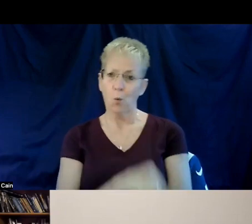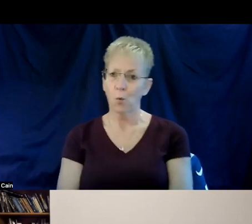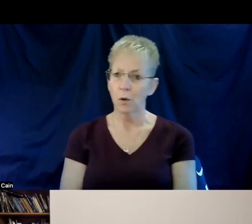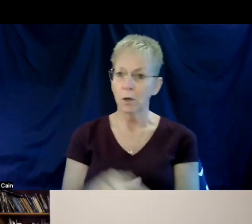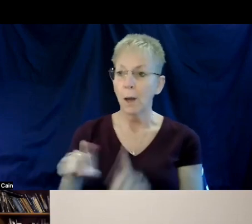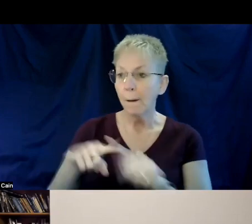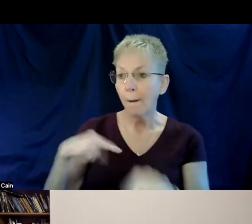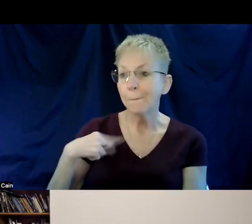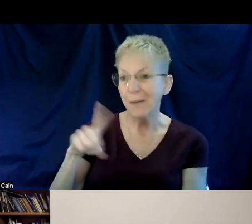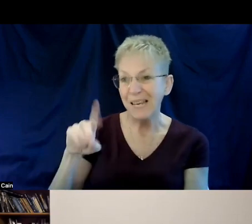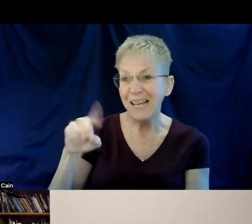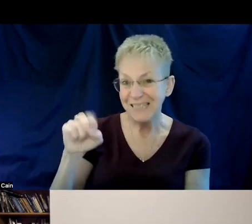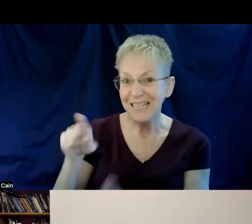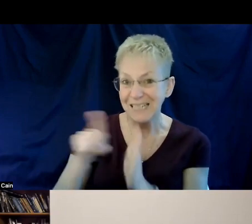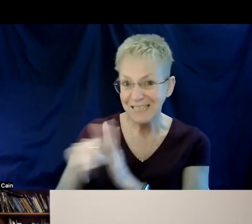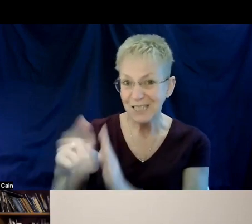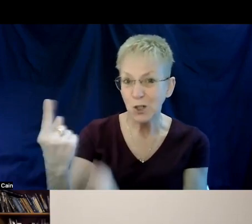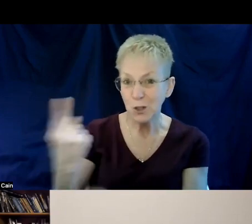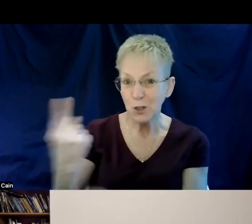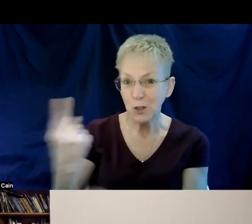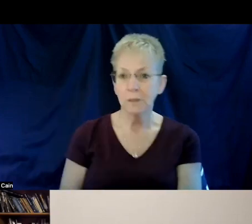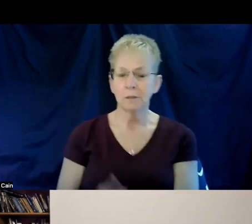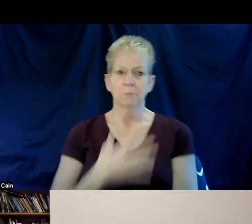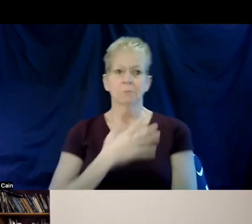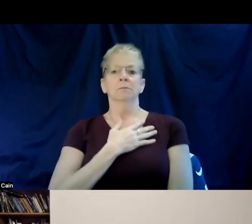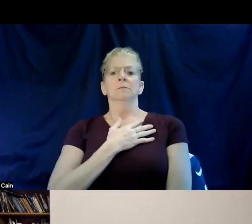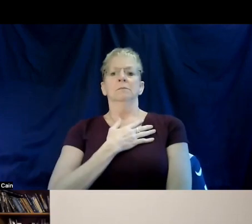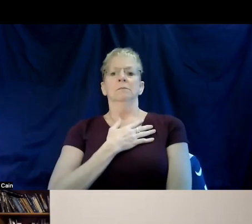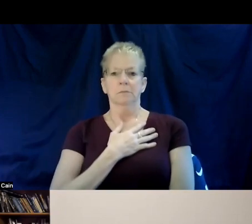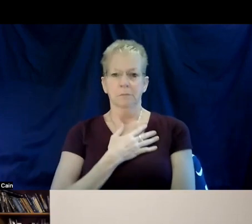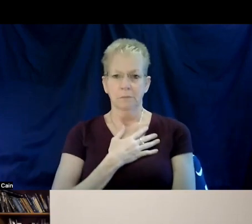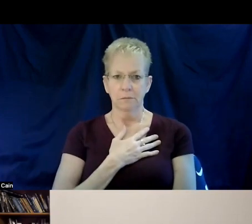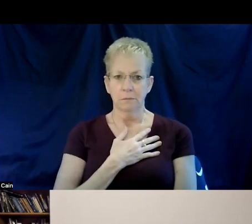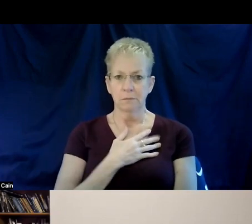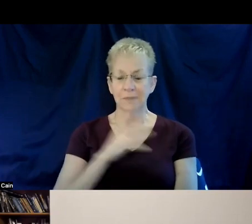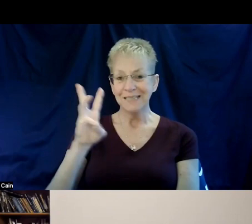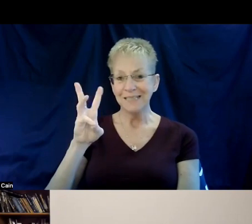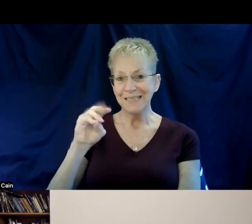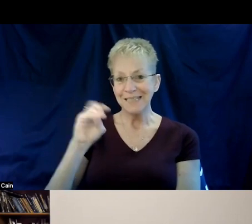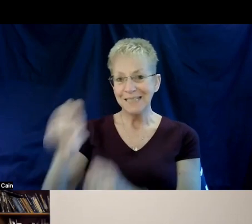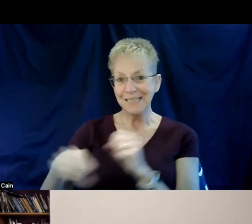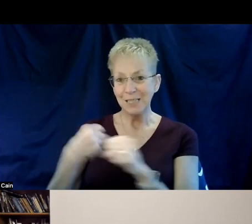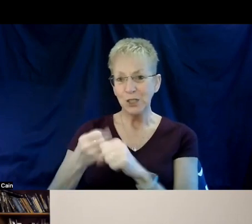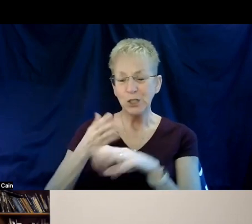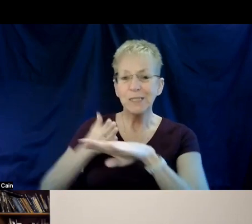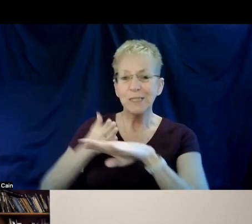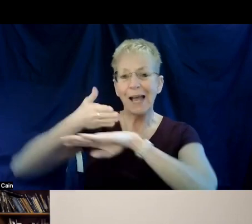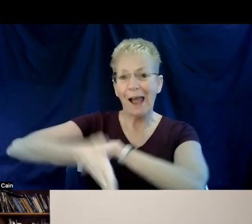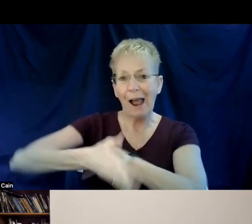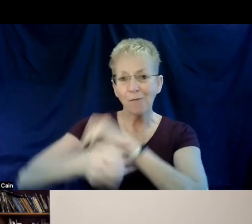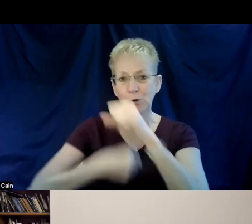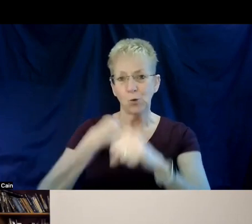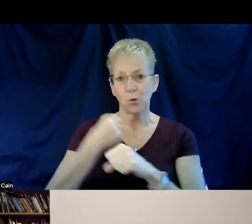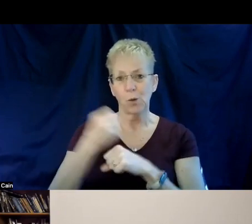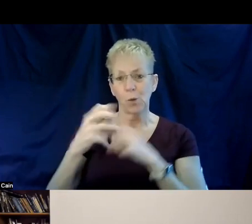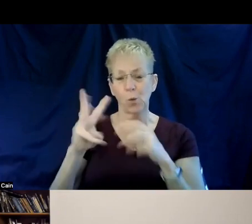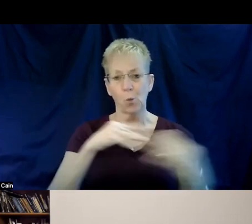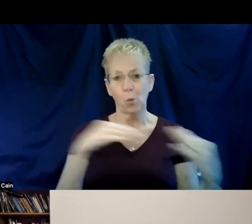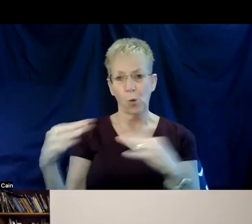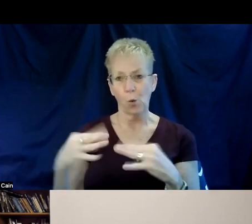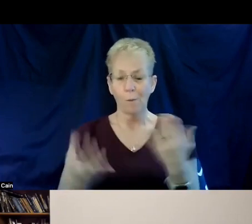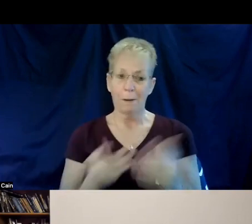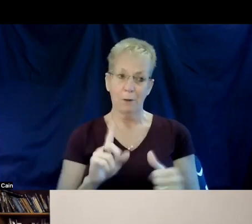did. So that guy, that was 60 years after the war, and that was probably the first time he ever said